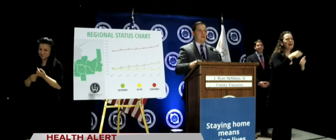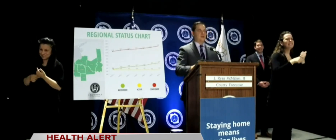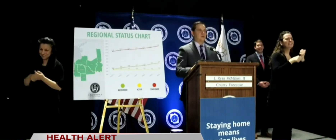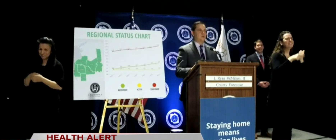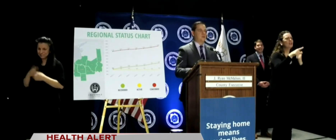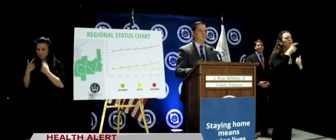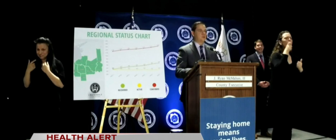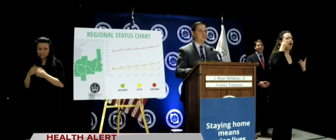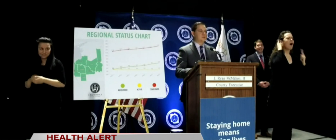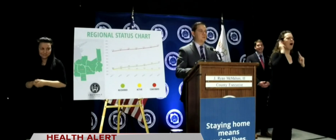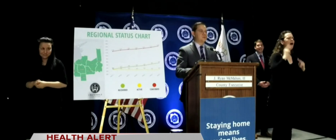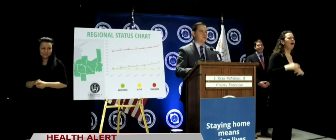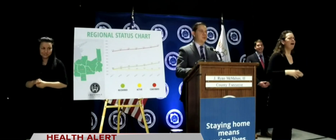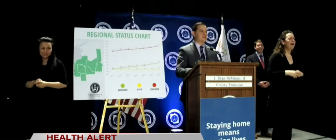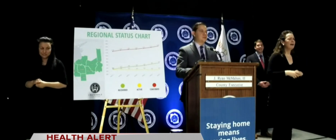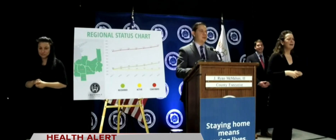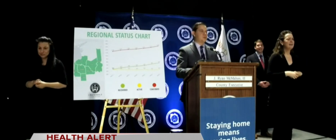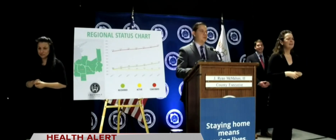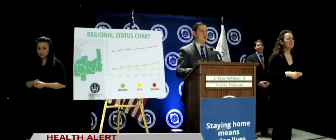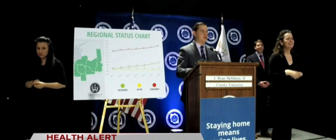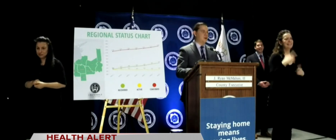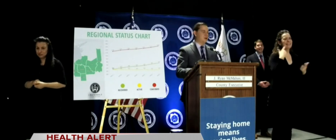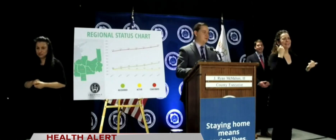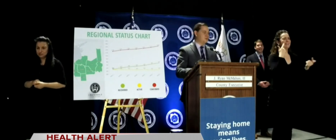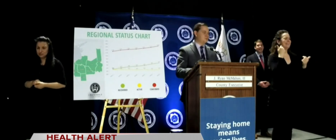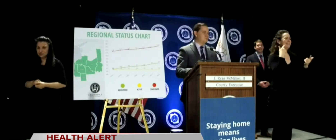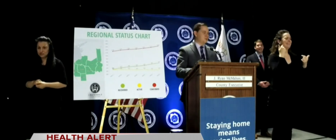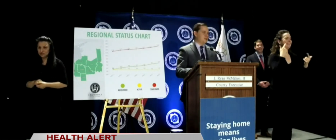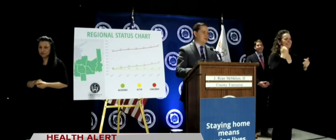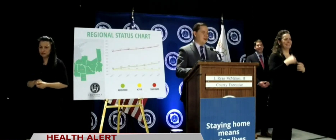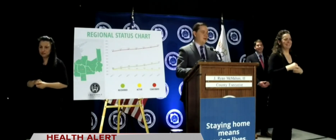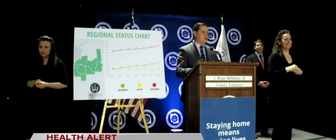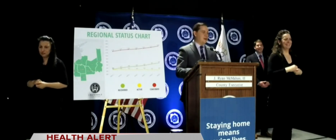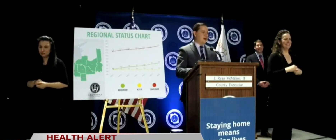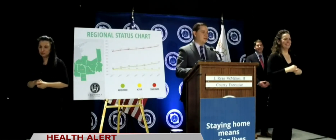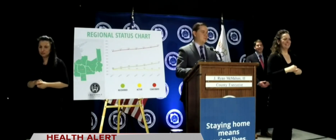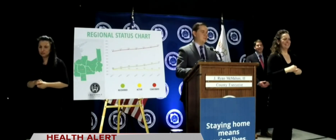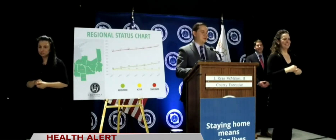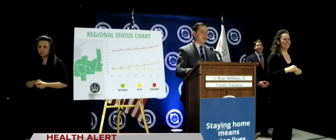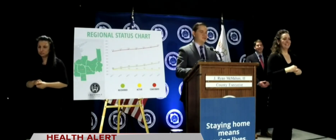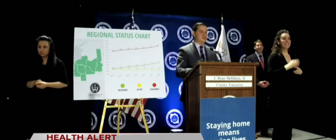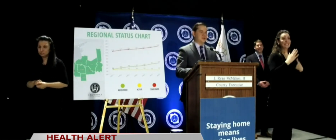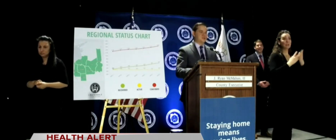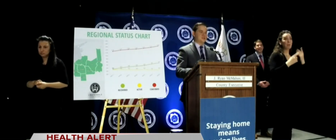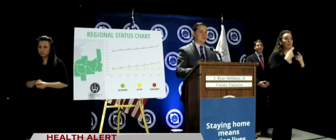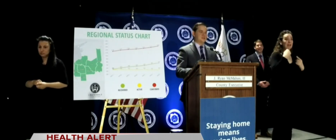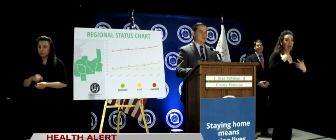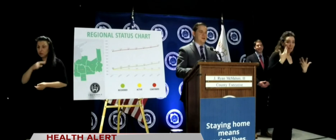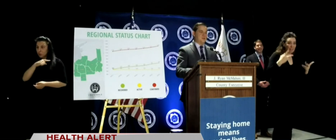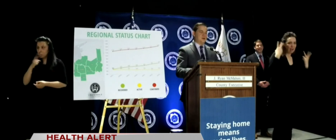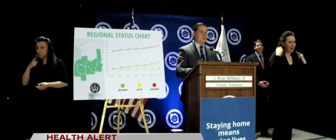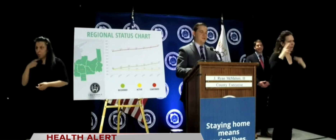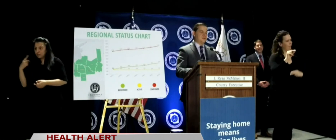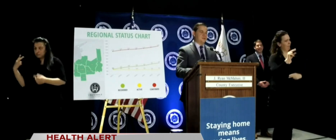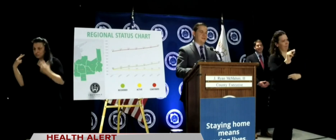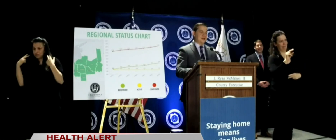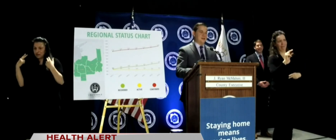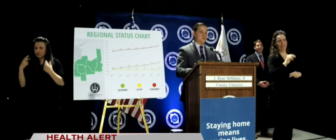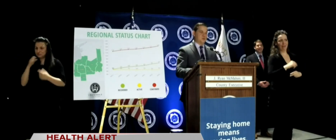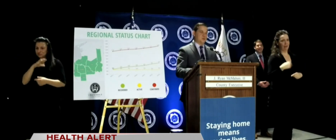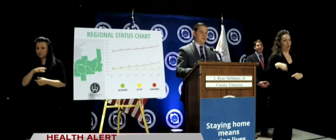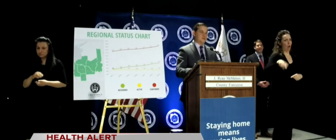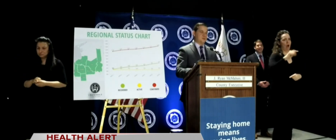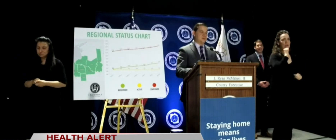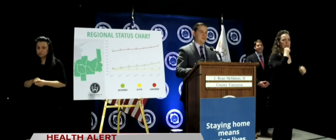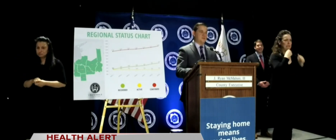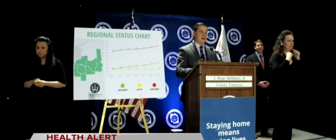forgot what article it was, but someone suggested that I've been getting haircuts. Now, I could make that suggestion about others at times